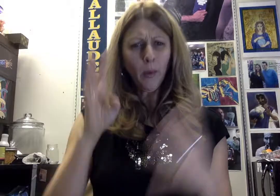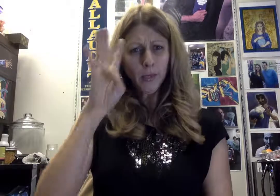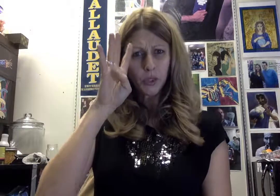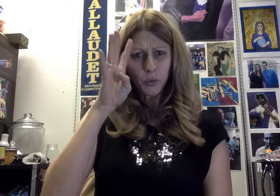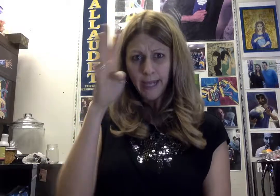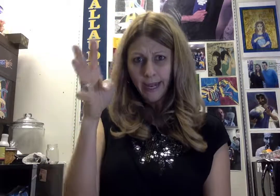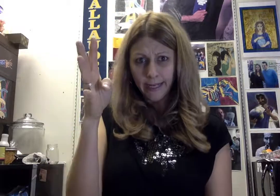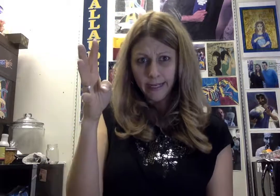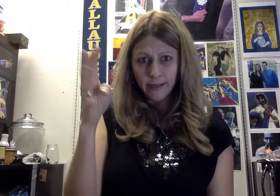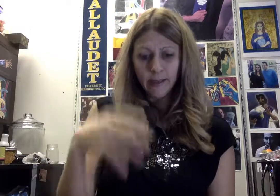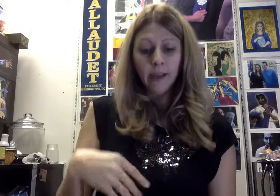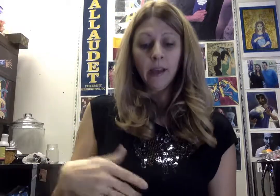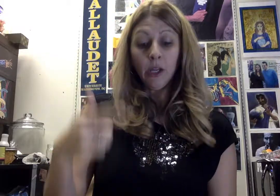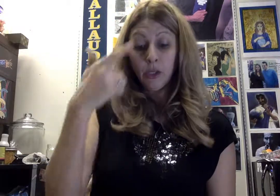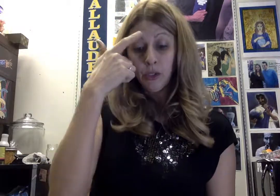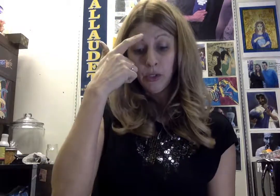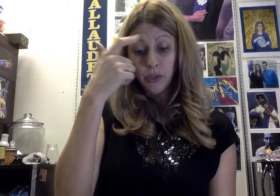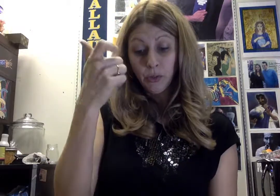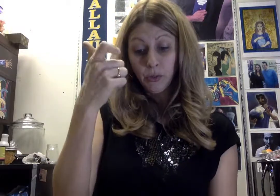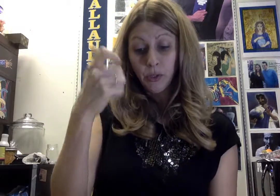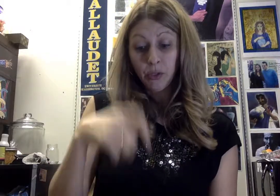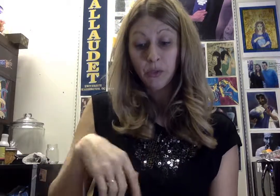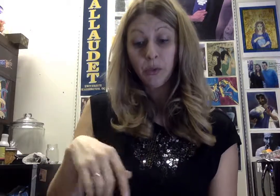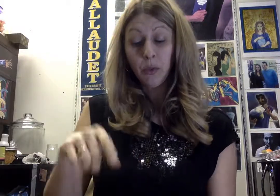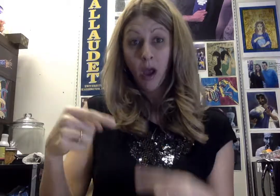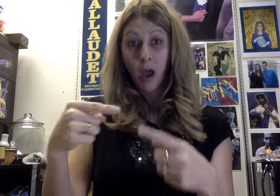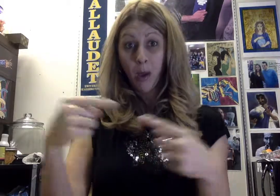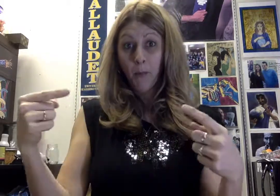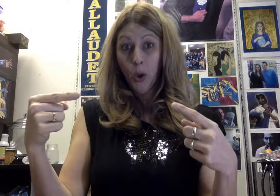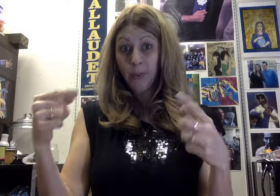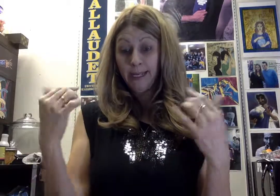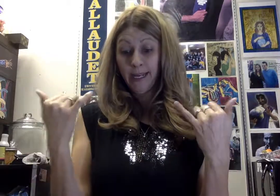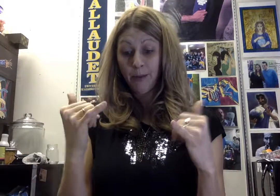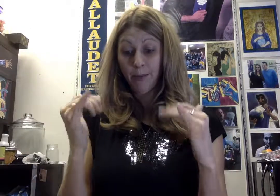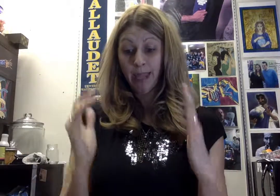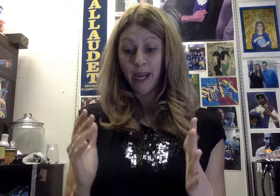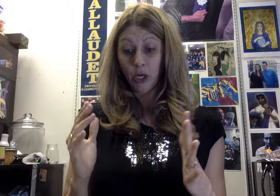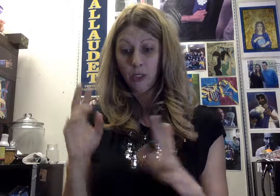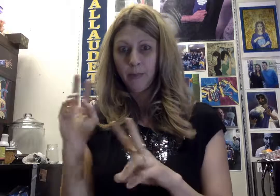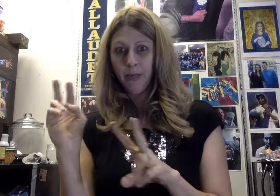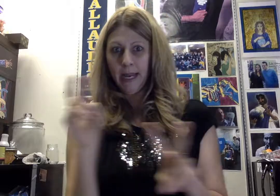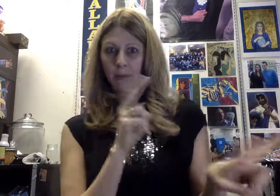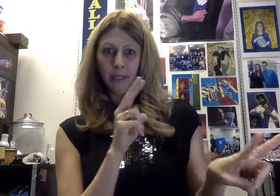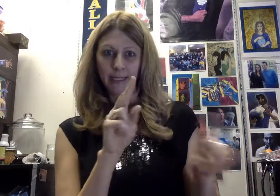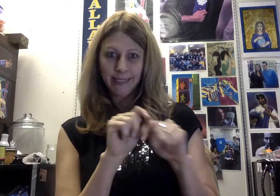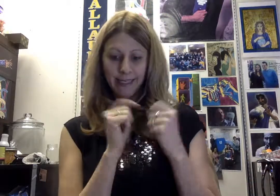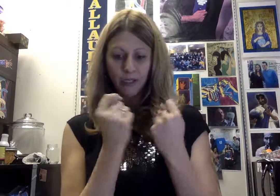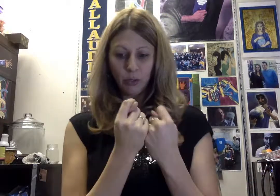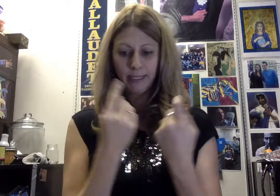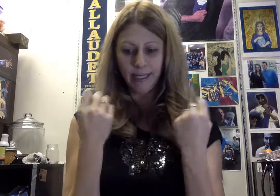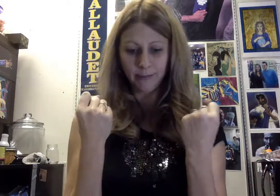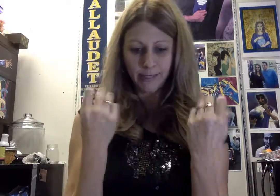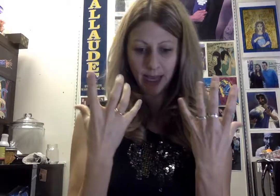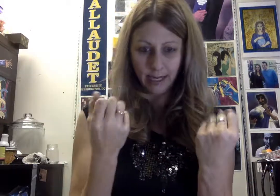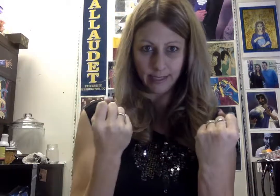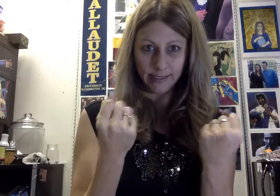What was created due to opposing players being able to see their team signs